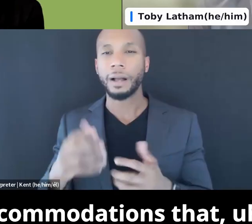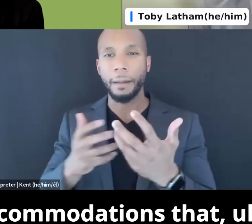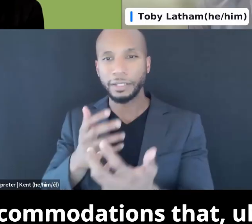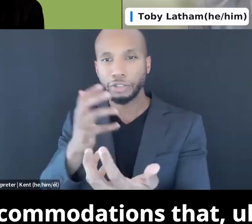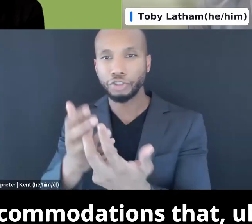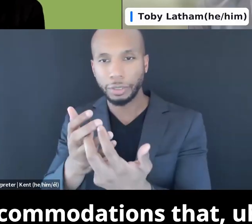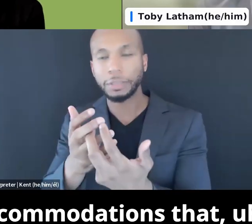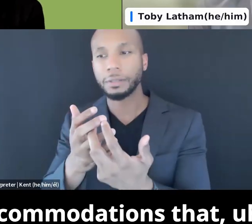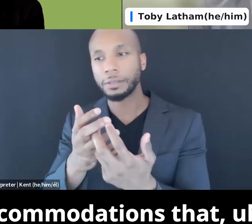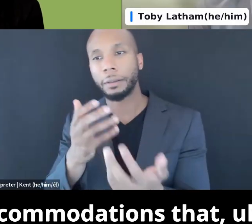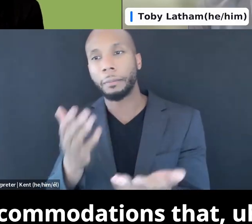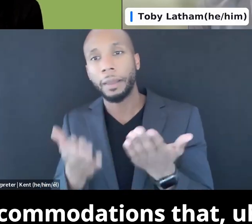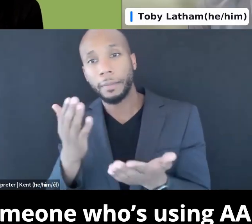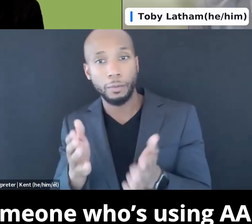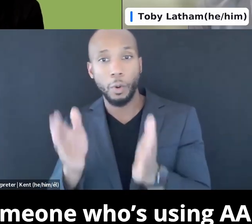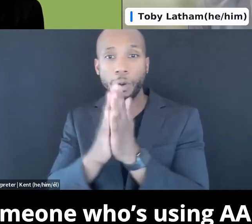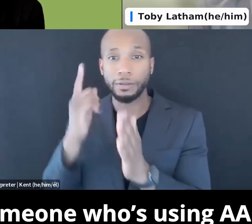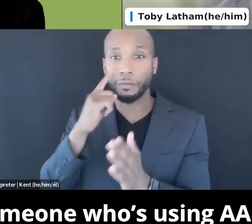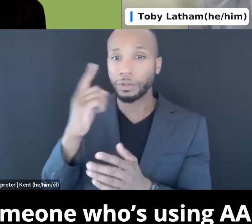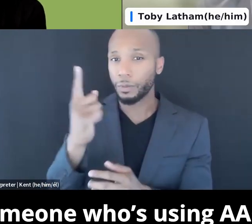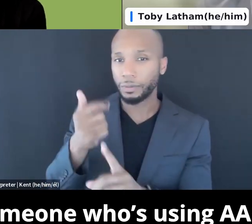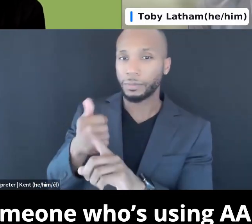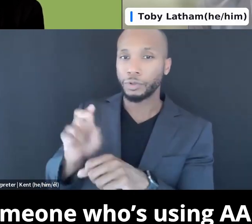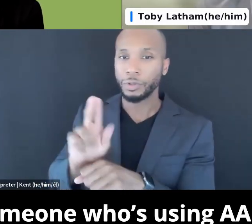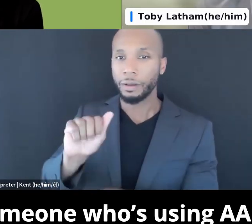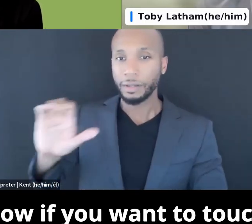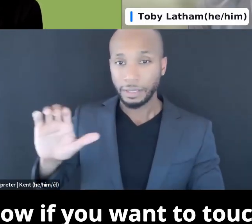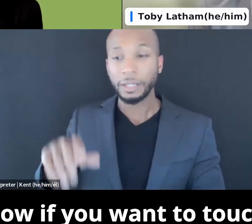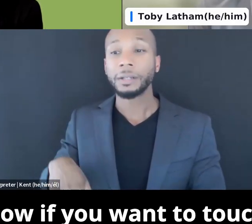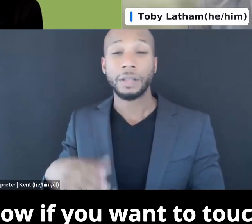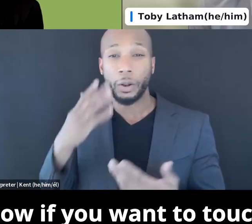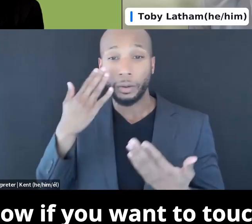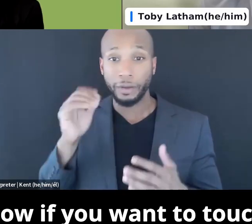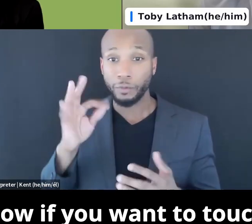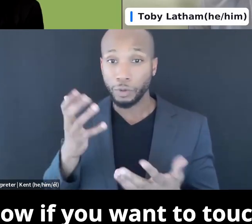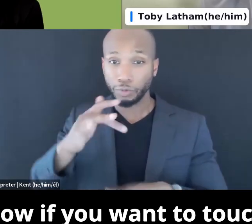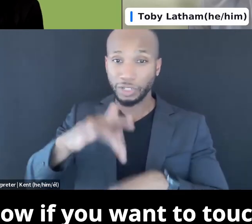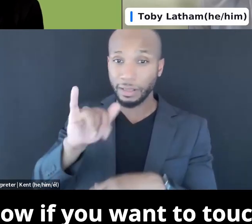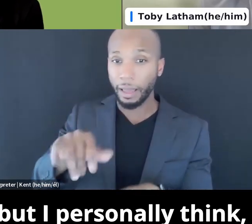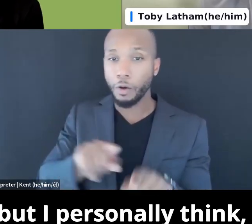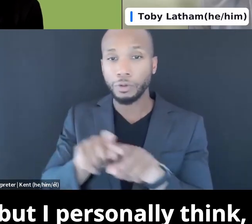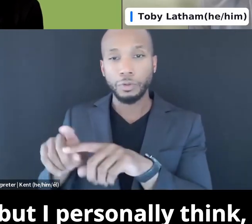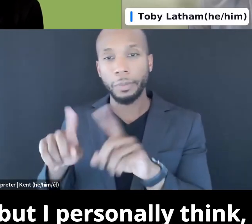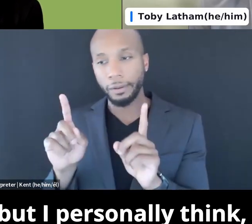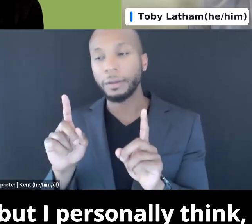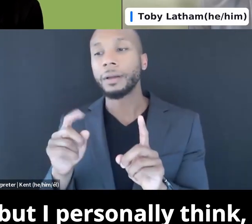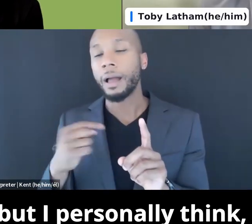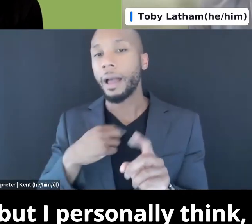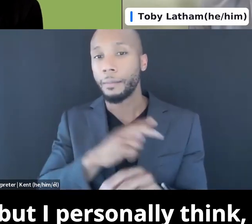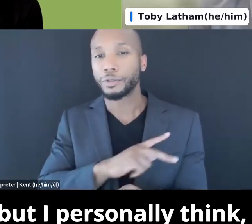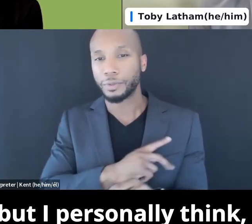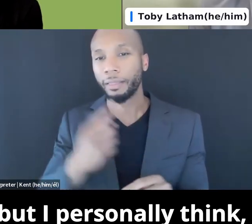accommodations that might be requested for someone who's using AAC to do that. So I don't know if you want to touch on that as well, but I